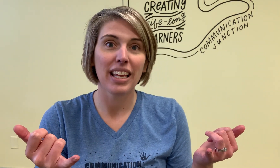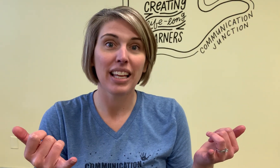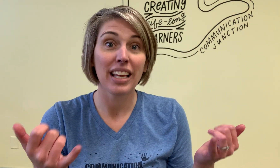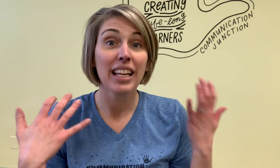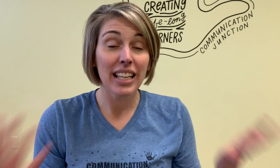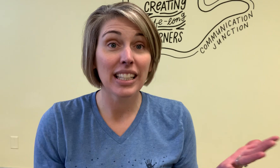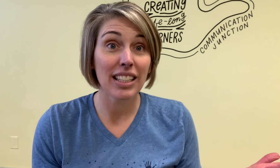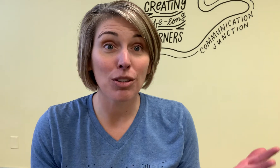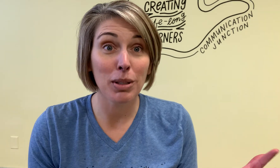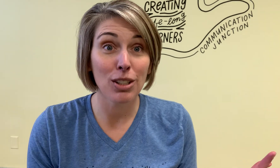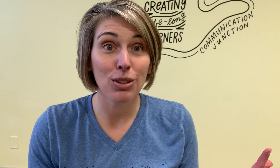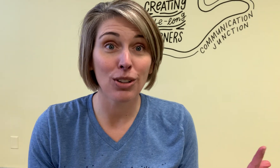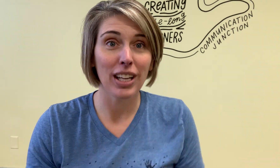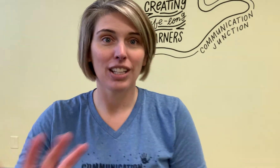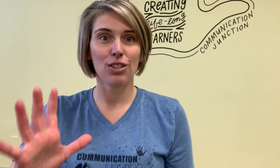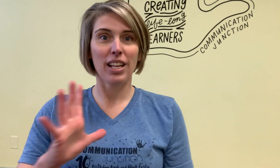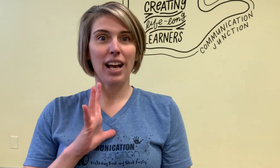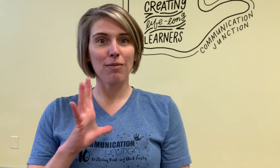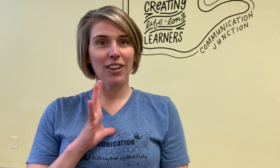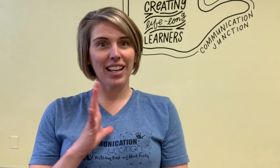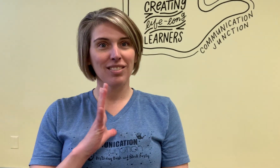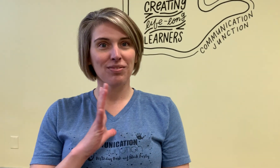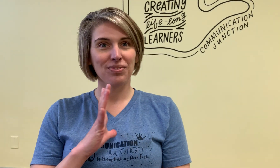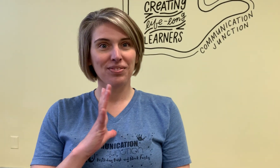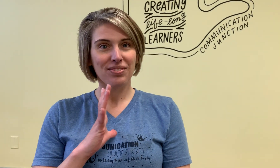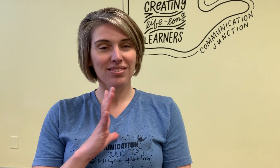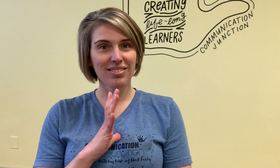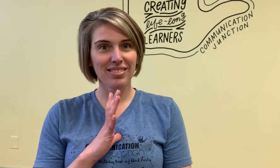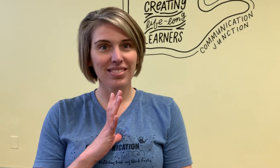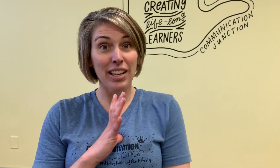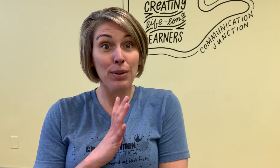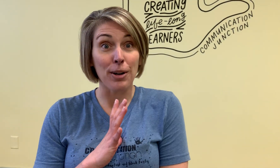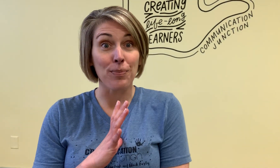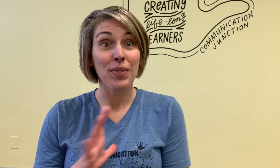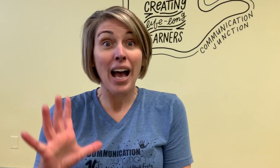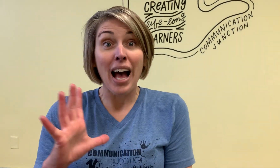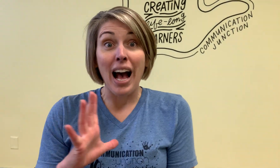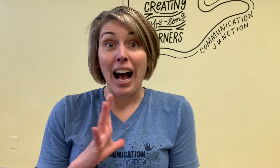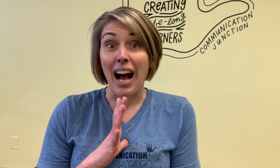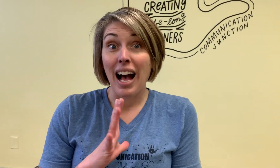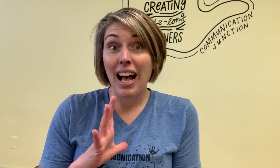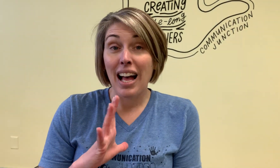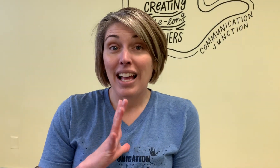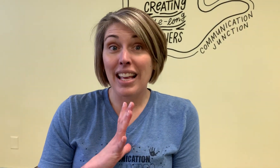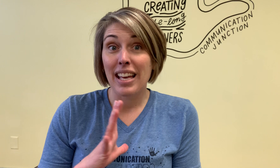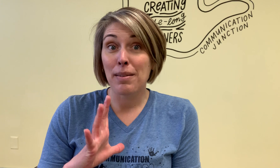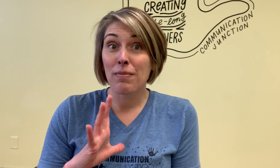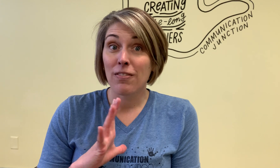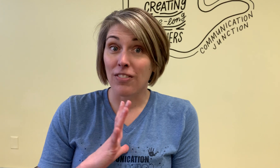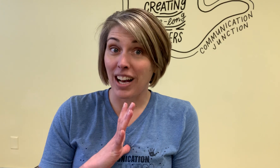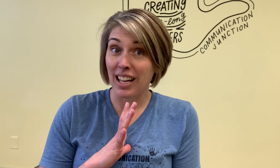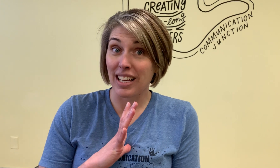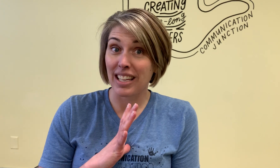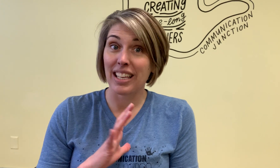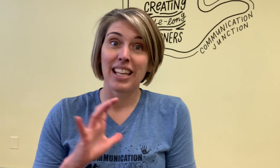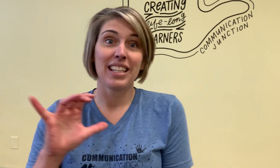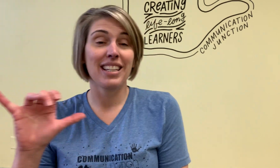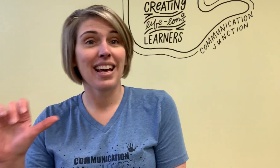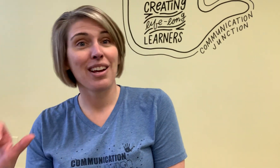today? Is everybody doing great? Can you say, I'm fine? Here we go. I am fine and I